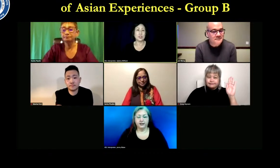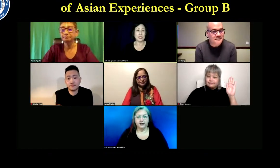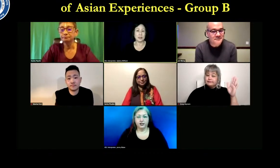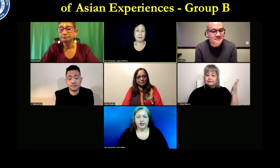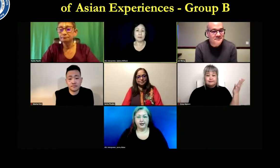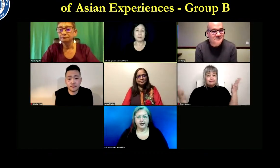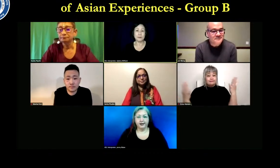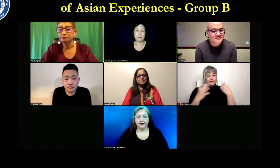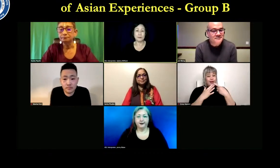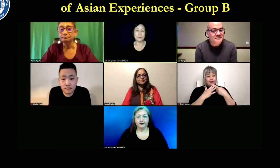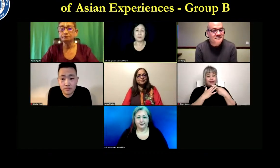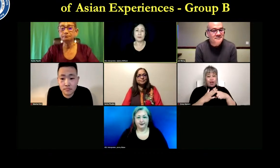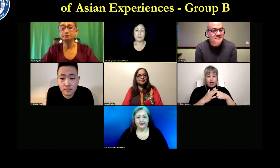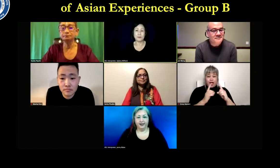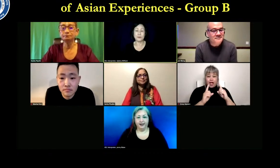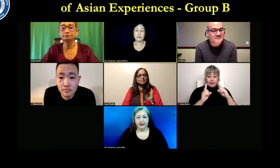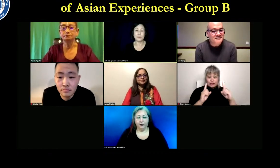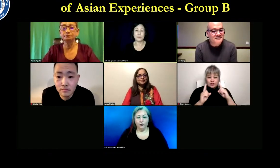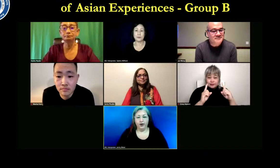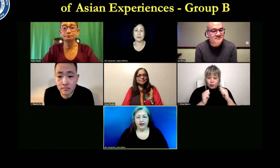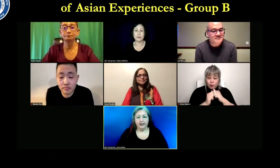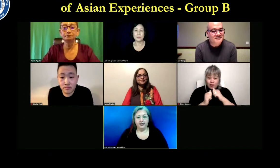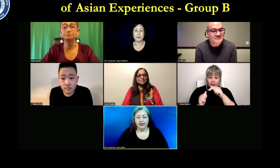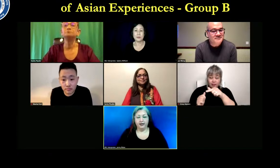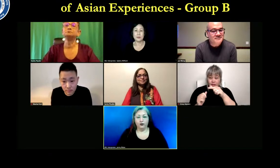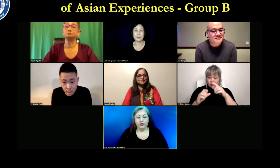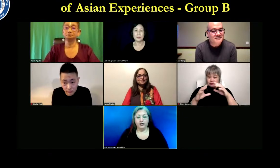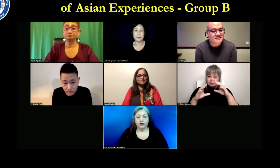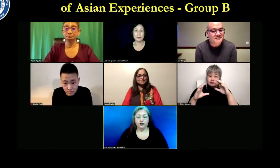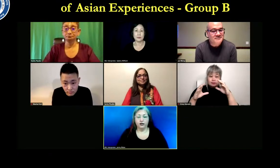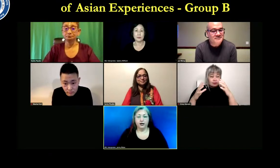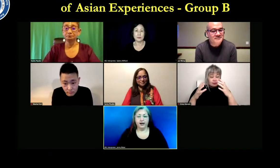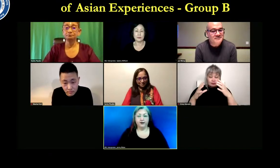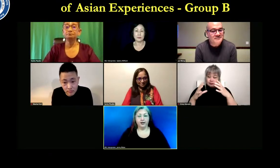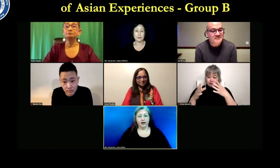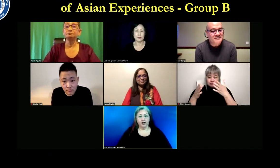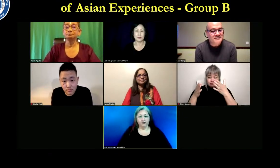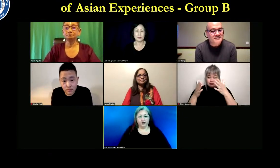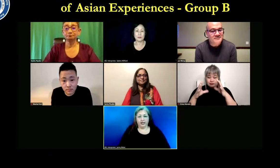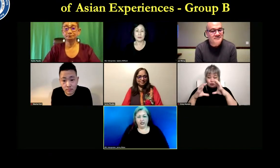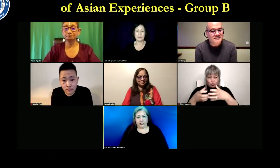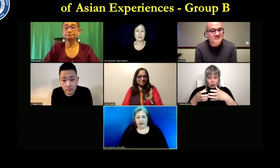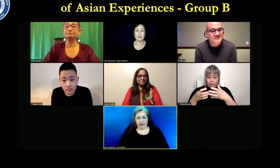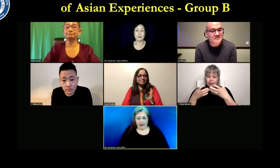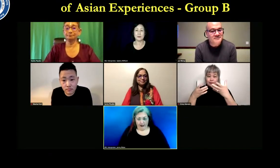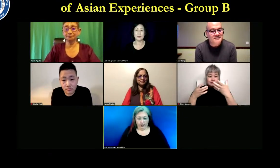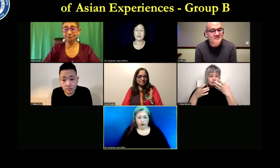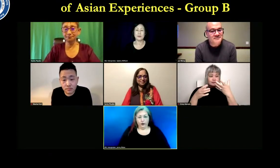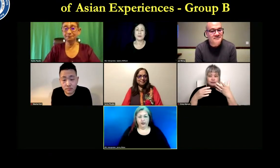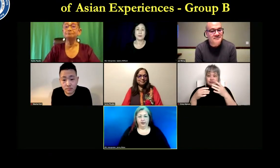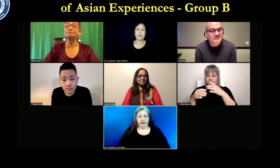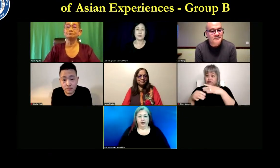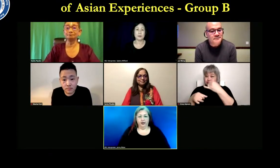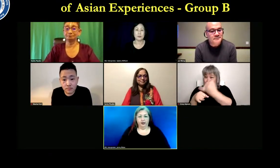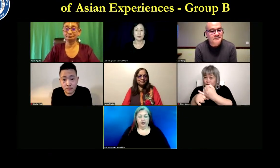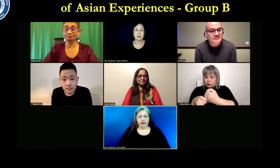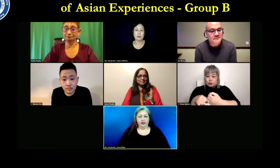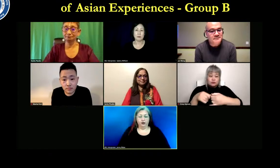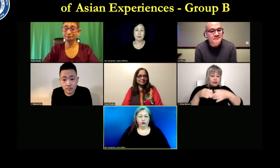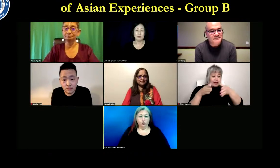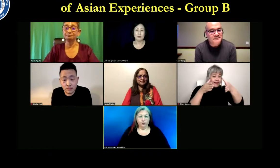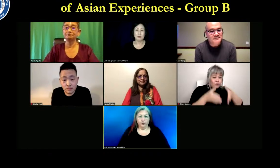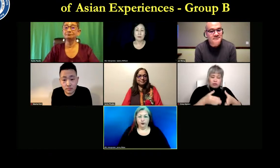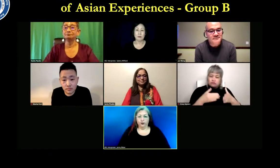This is Jenny. Well, I think we need to start having that conversation with